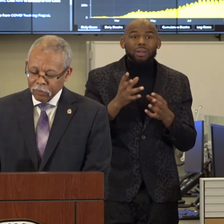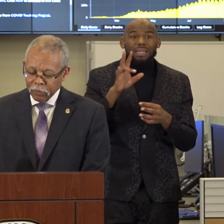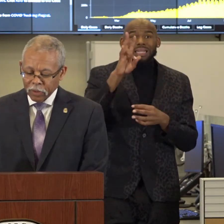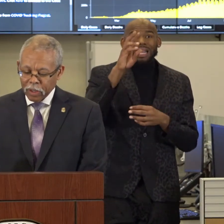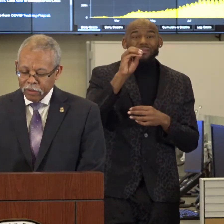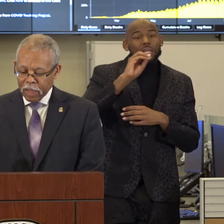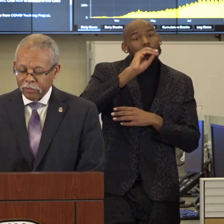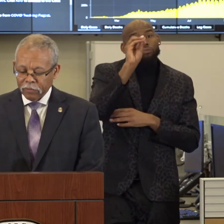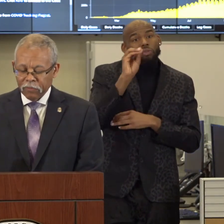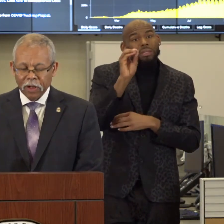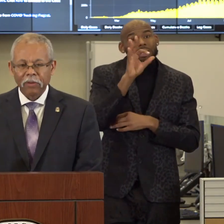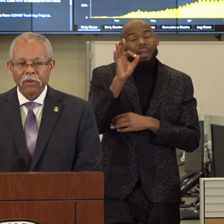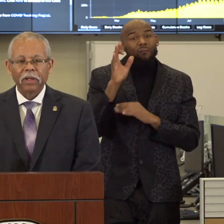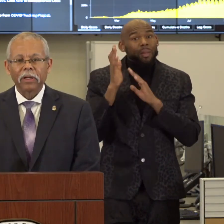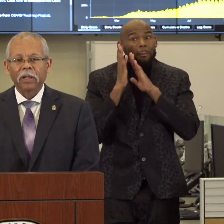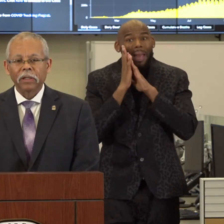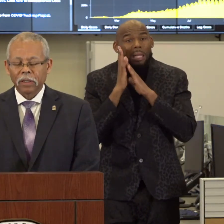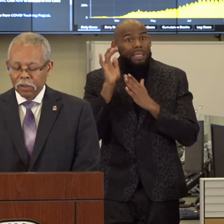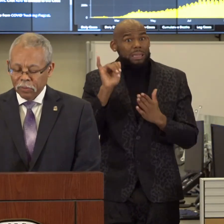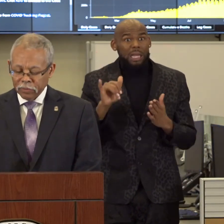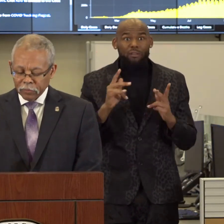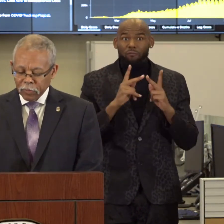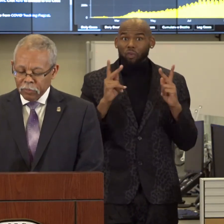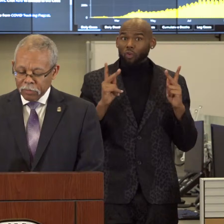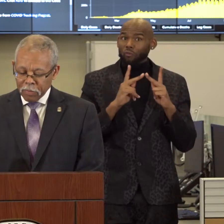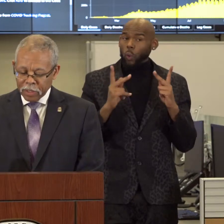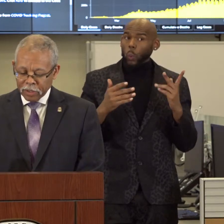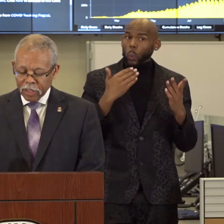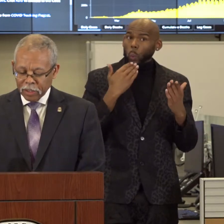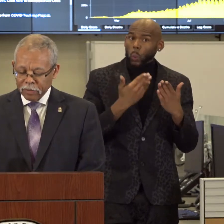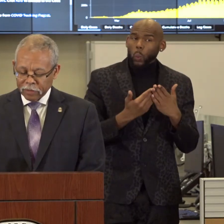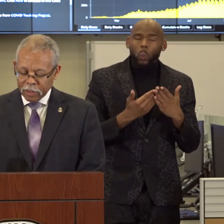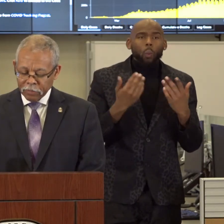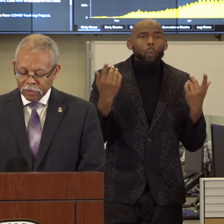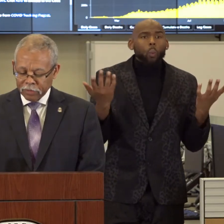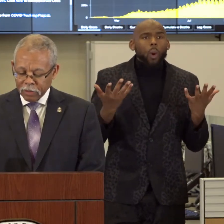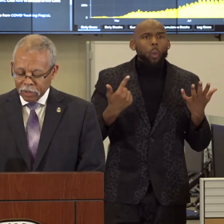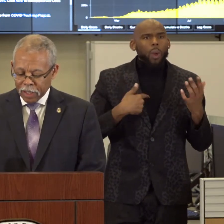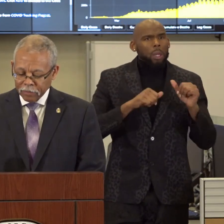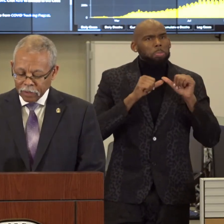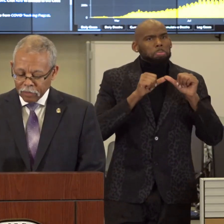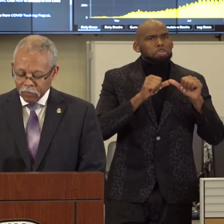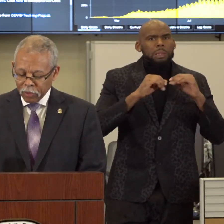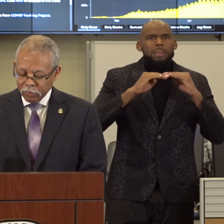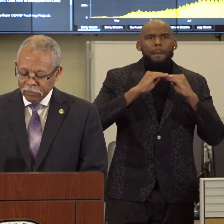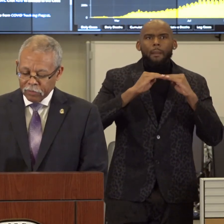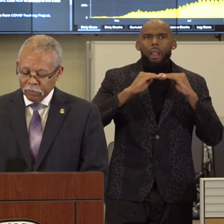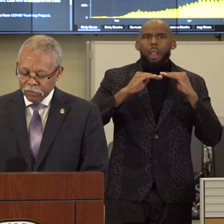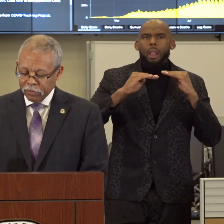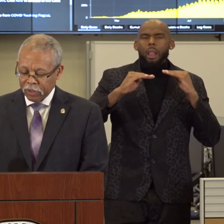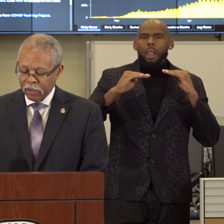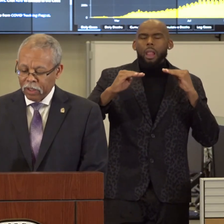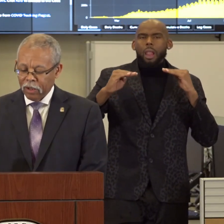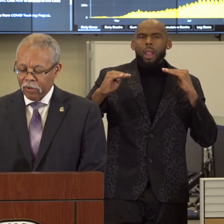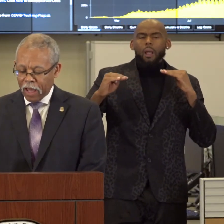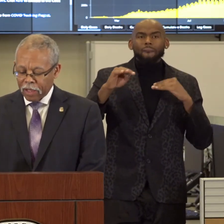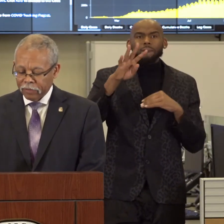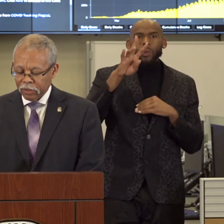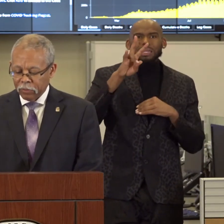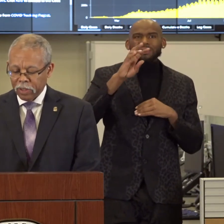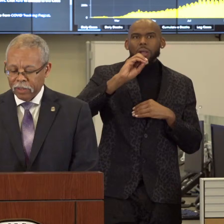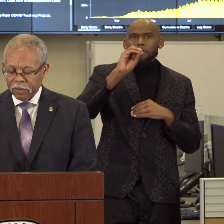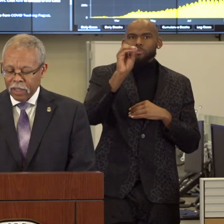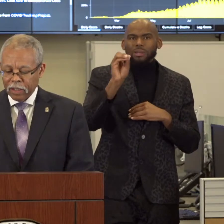beds, that's very, very good. We've been maintaining and stabilizing at 47% of